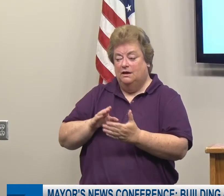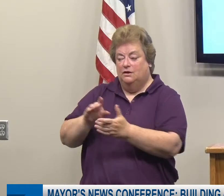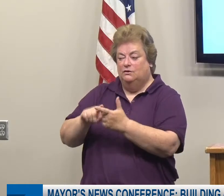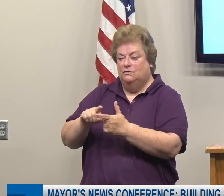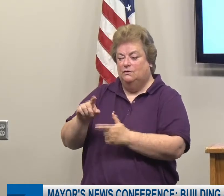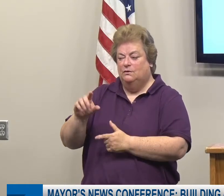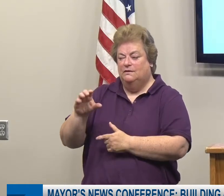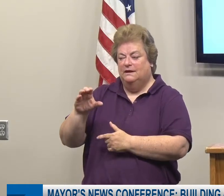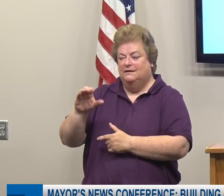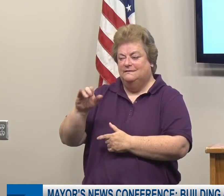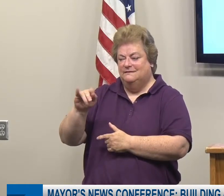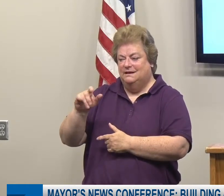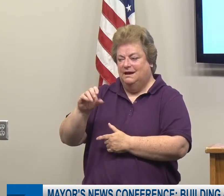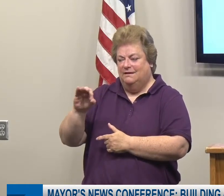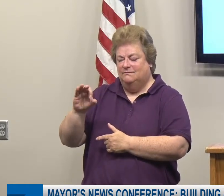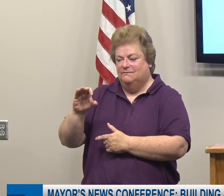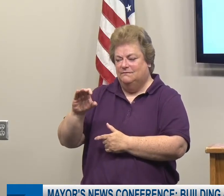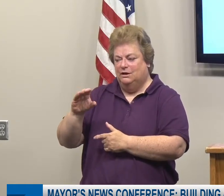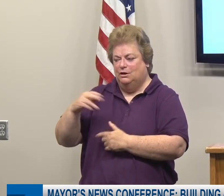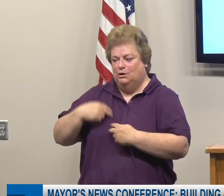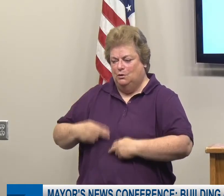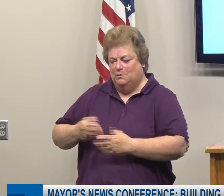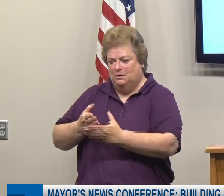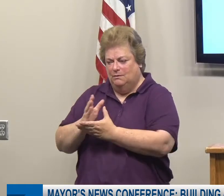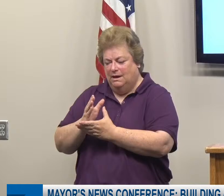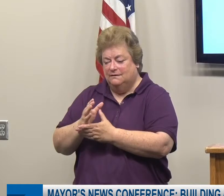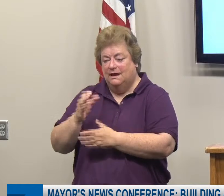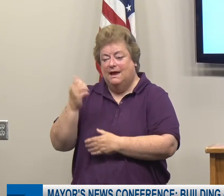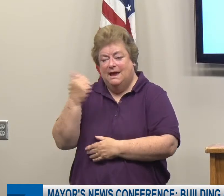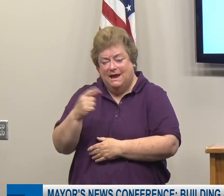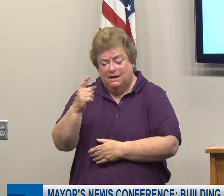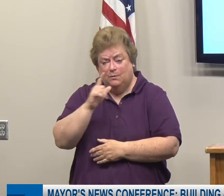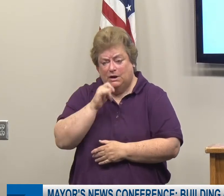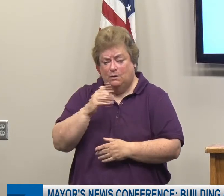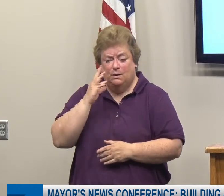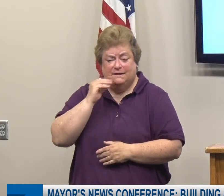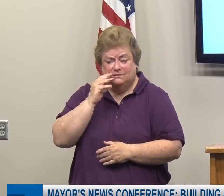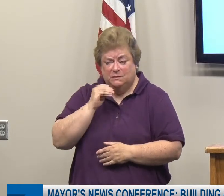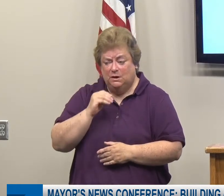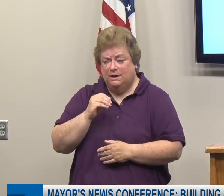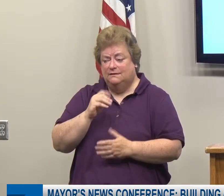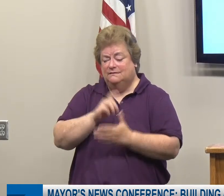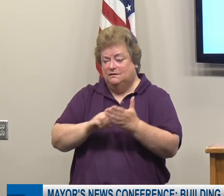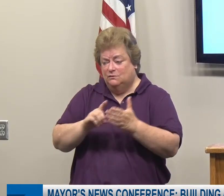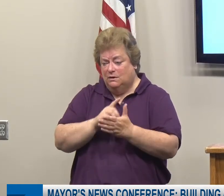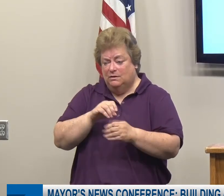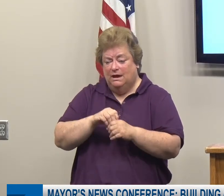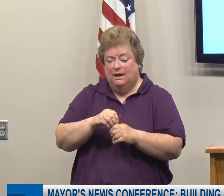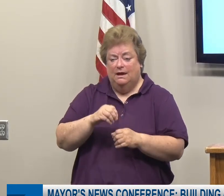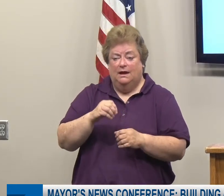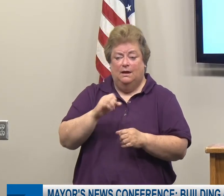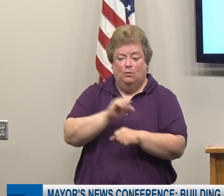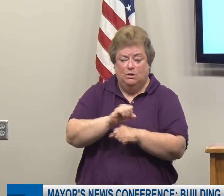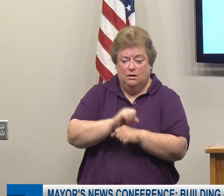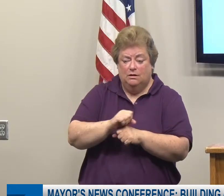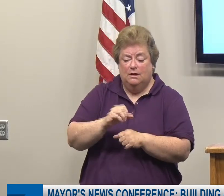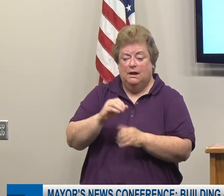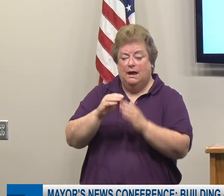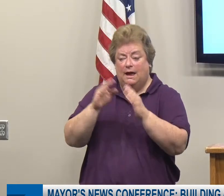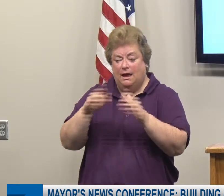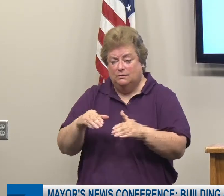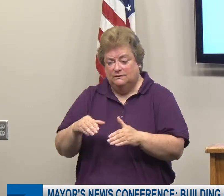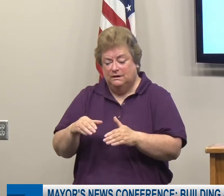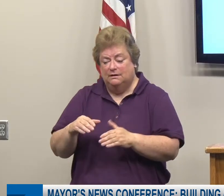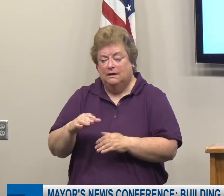Rights. Any resident who believes they have experienced discrimination in employment, housing, or public accommodation